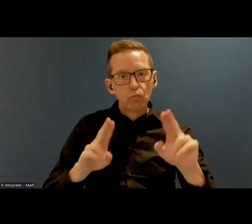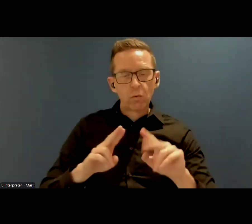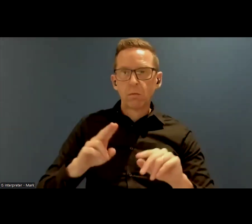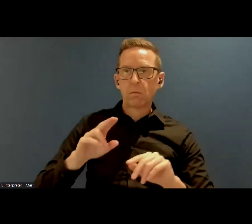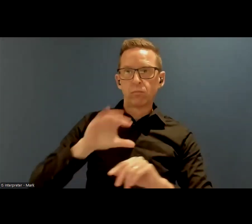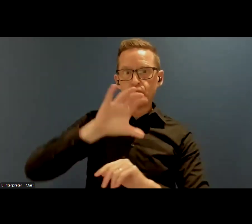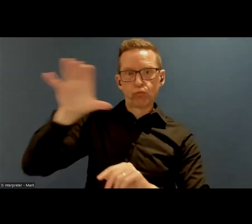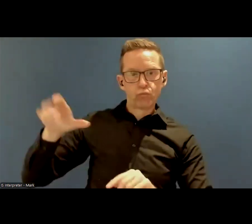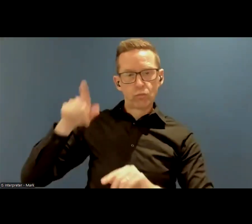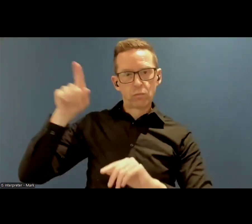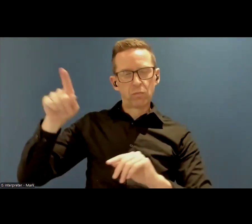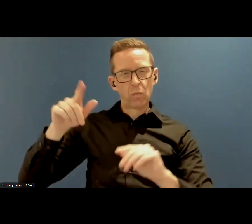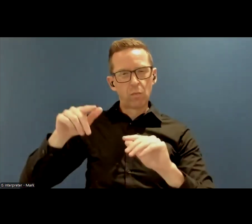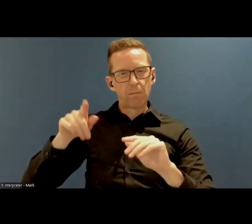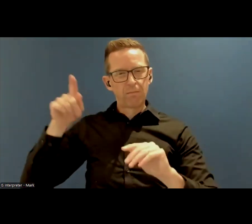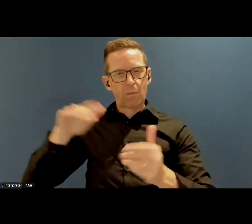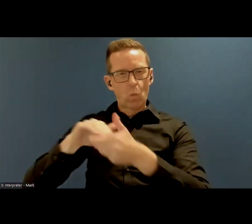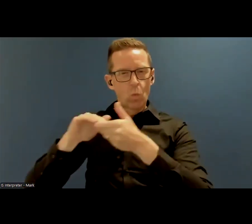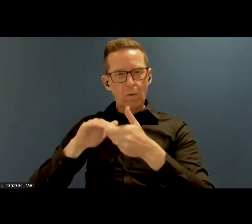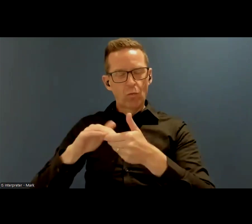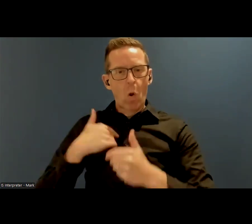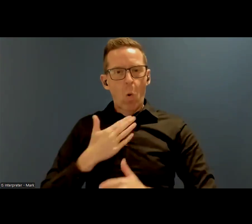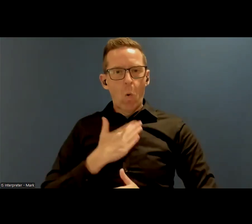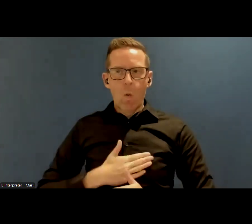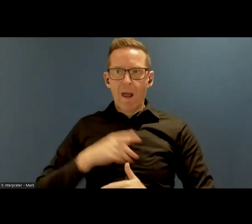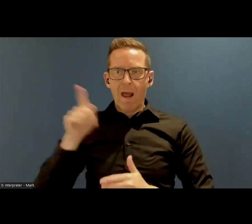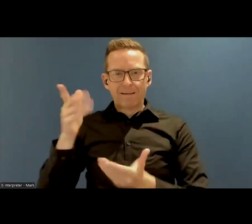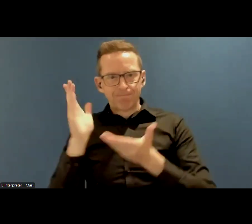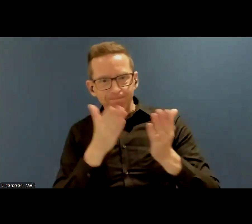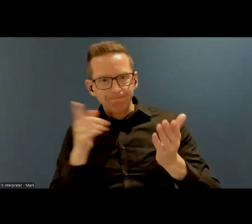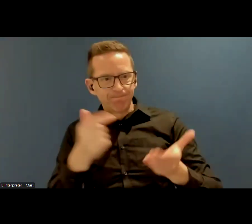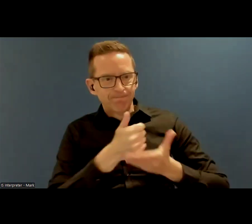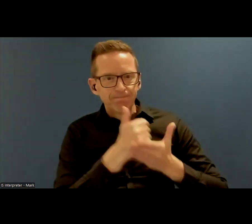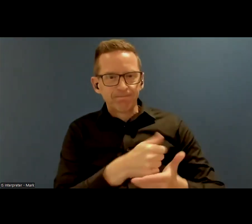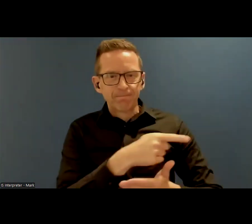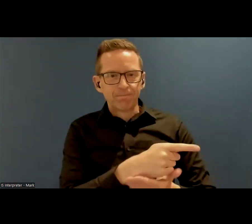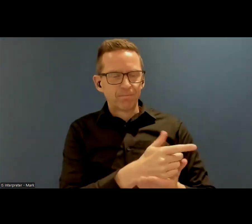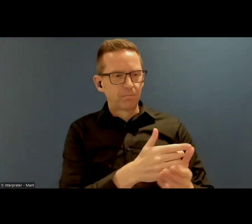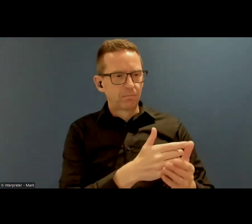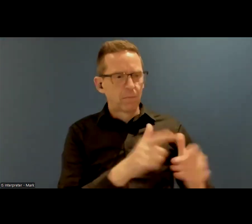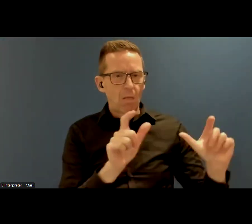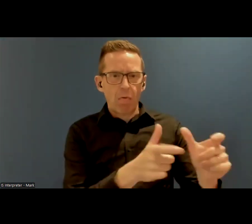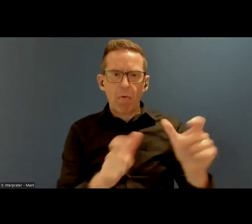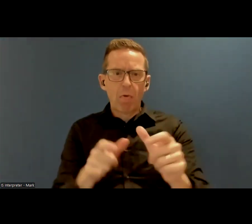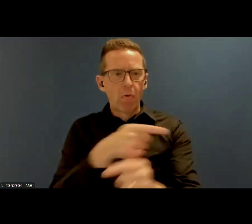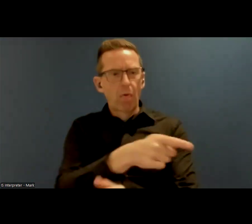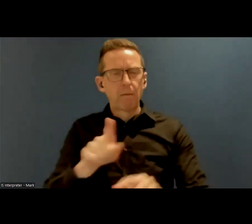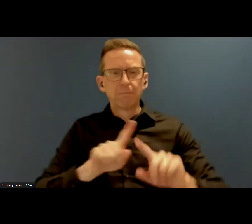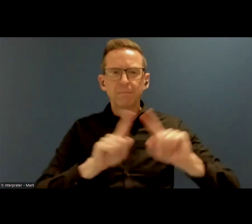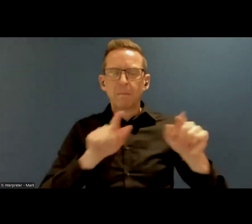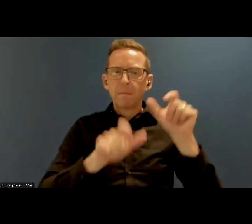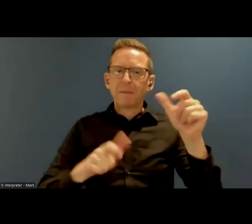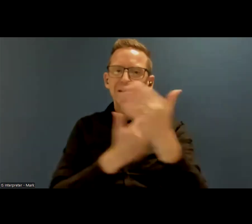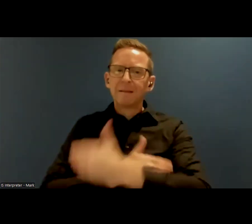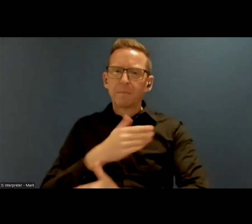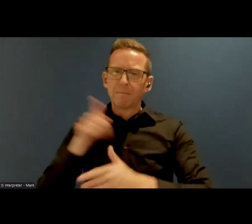to the smaller organization and to the smaller groups of persons with disabilities. We must raise our claim